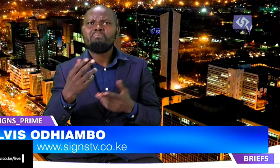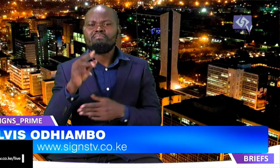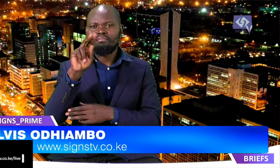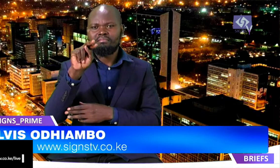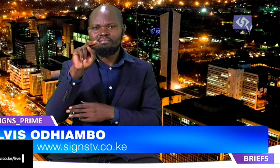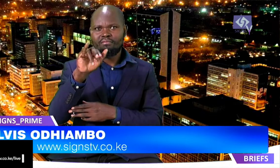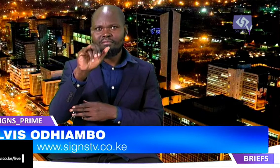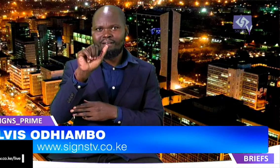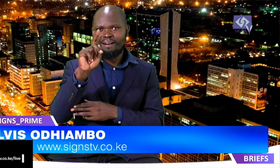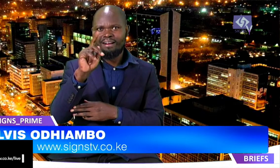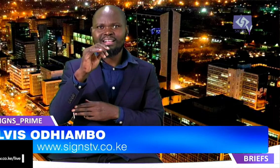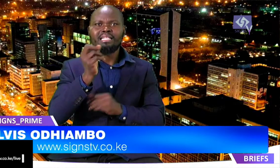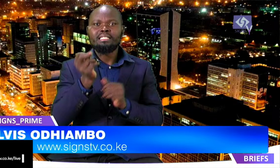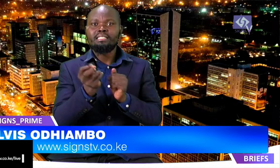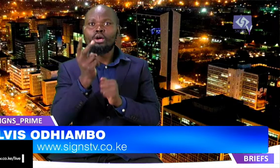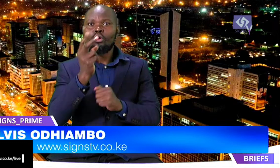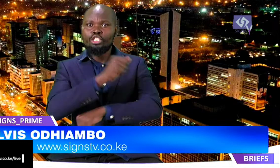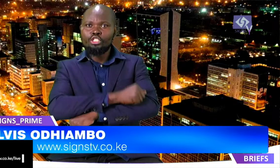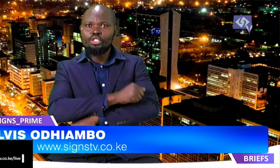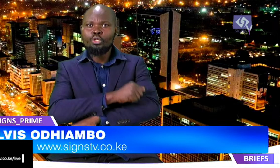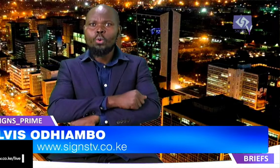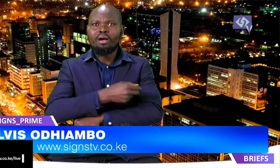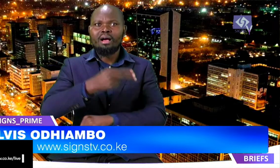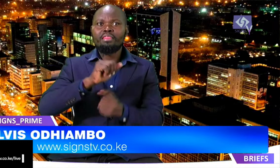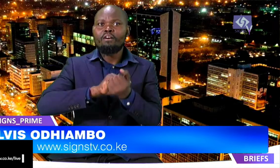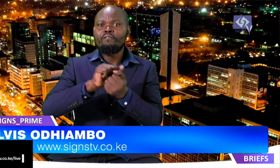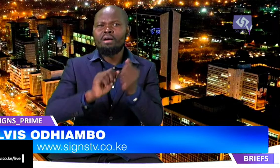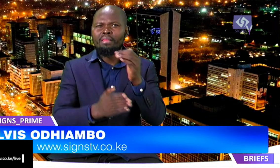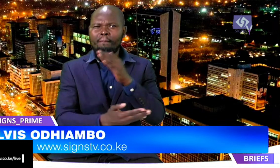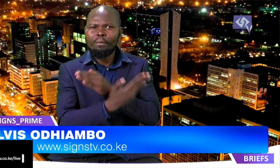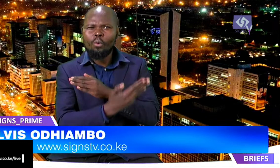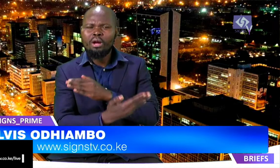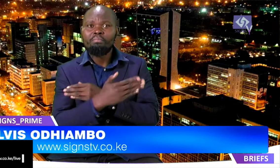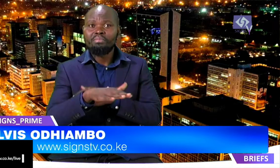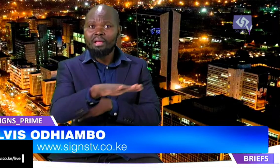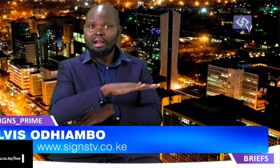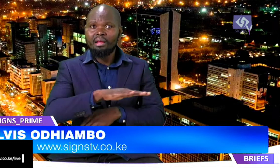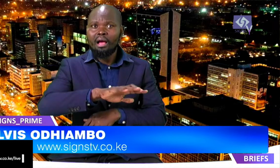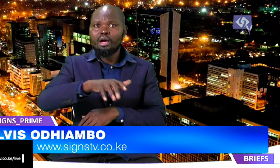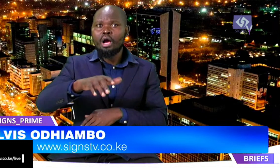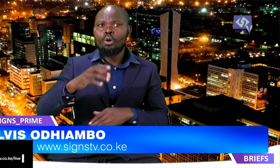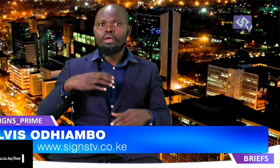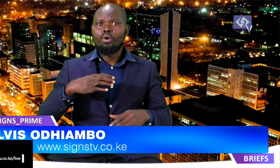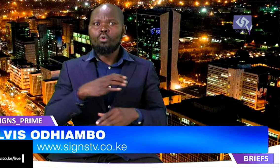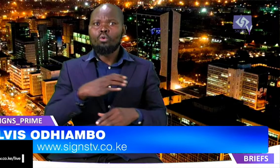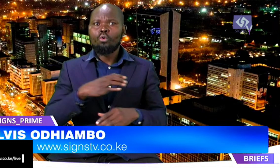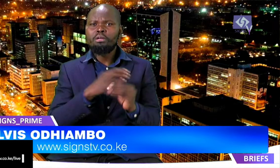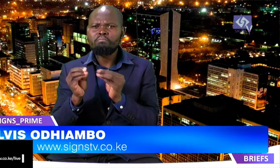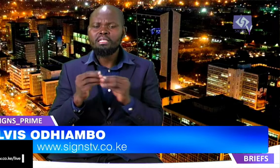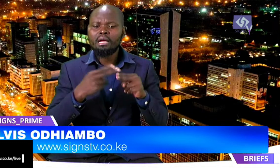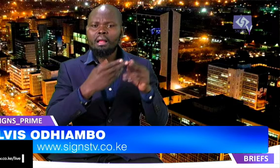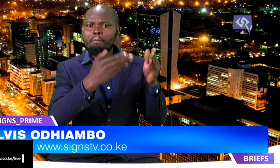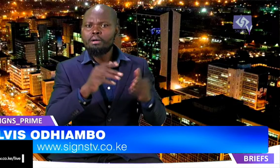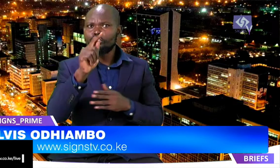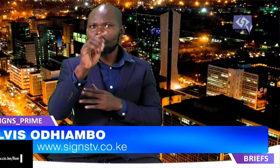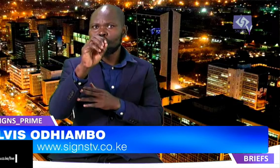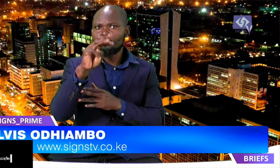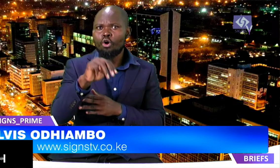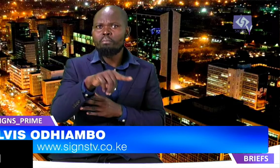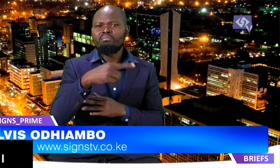Nyakoiba Mixed Secondary School on Friday morning. The area county commissioner, Tom Njegere, noted